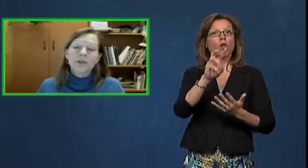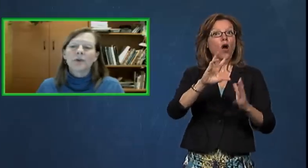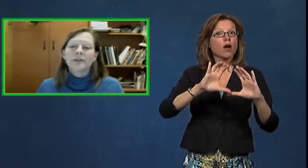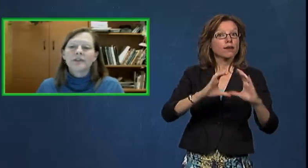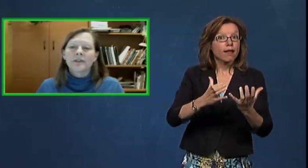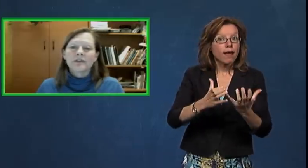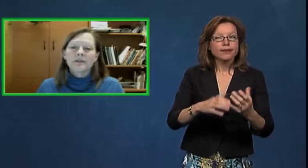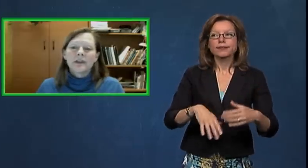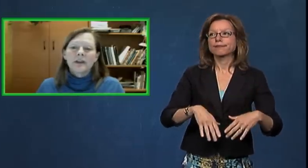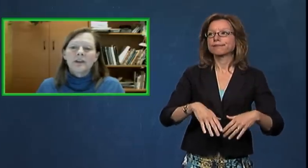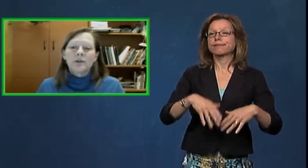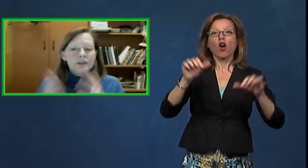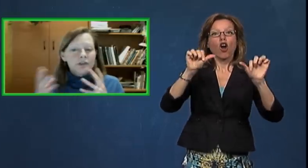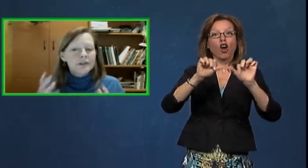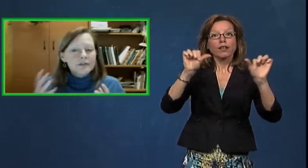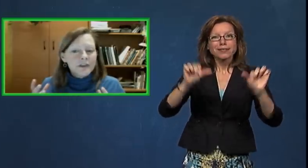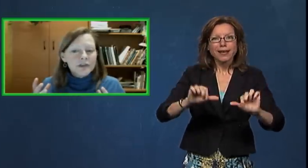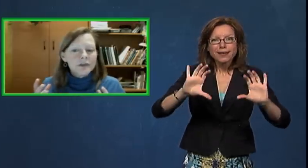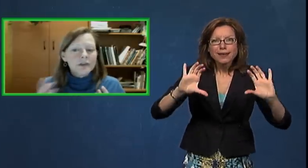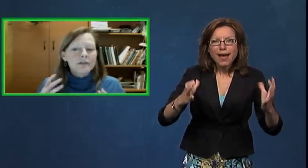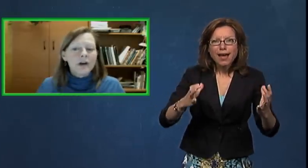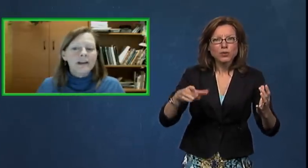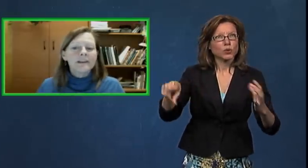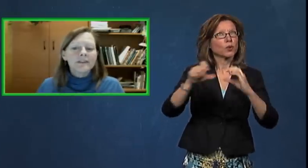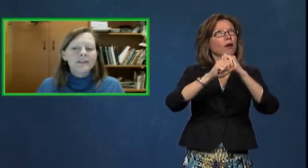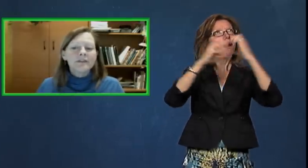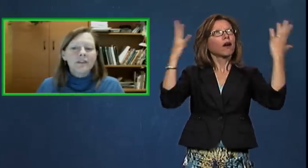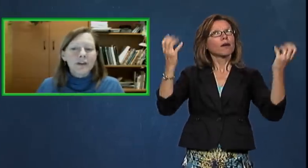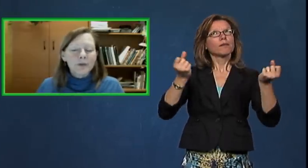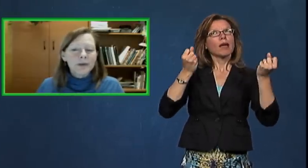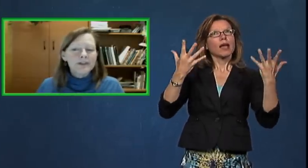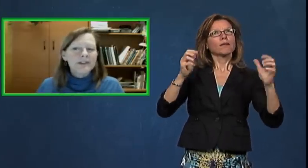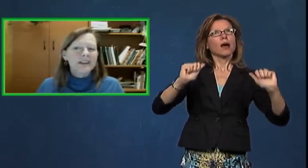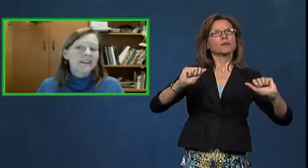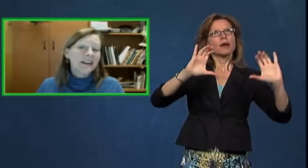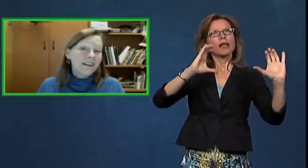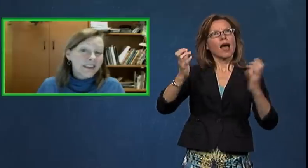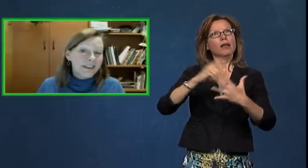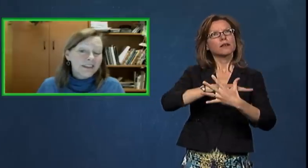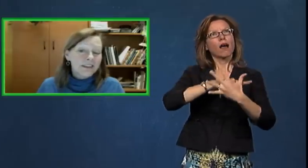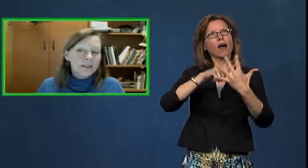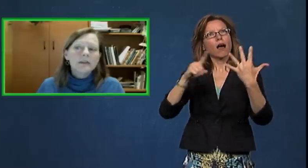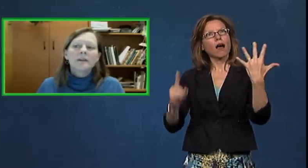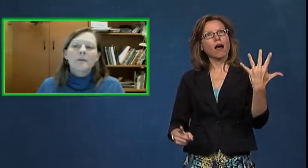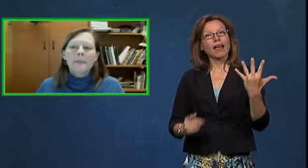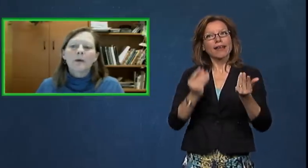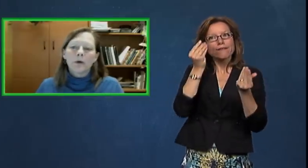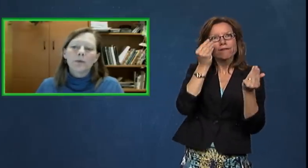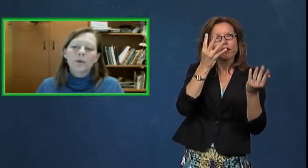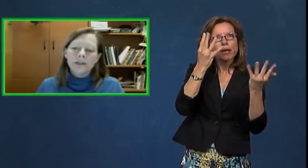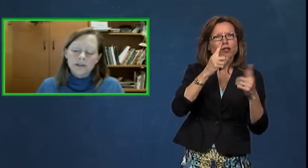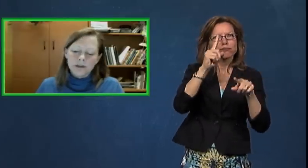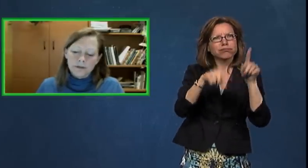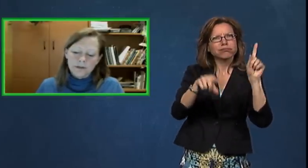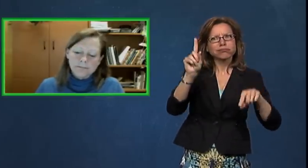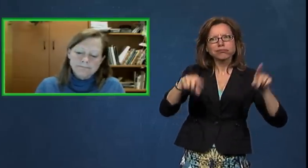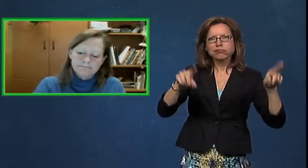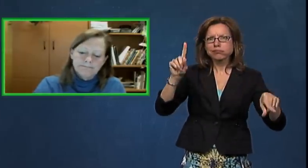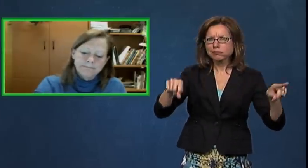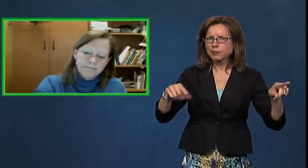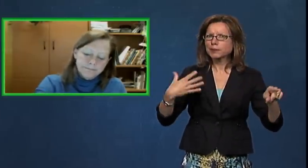architecture courses. You can just envision the variety of environments and content that one would need to